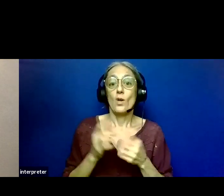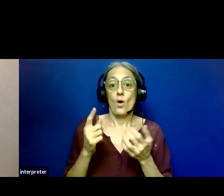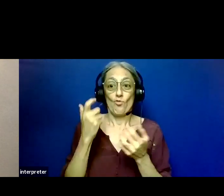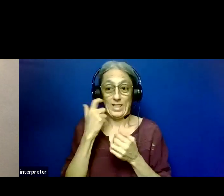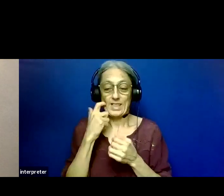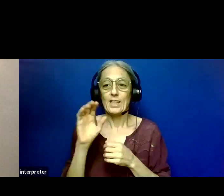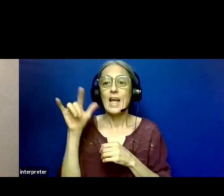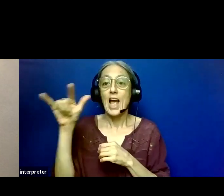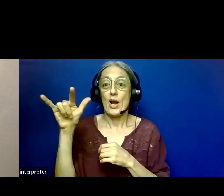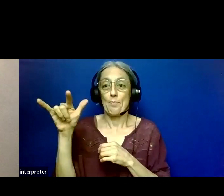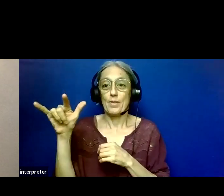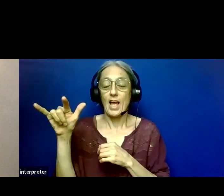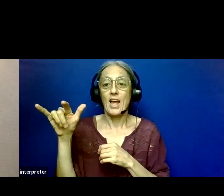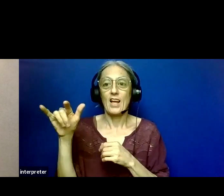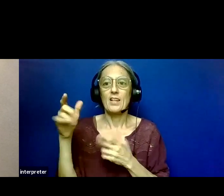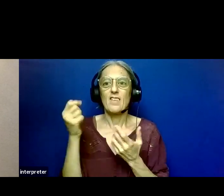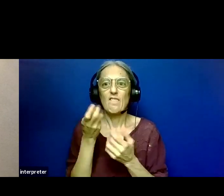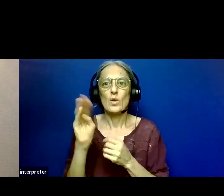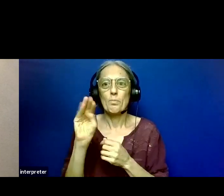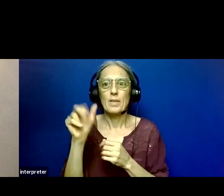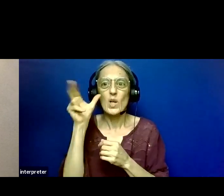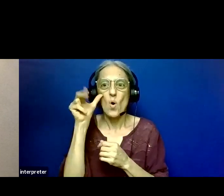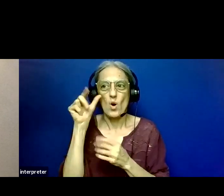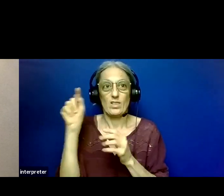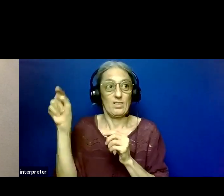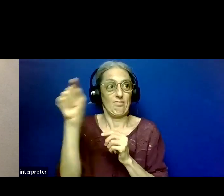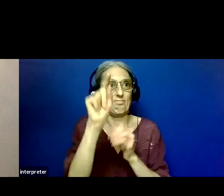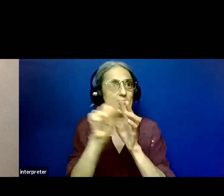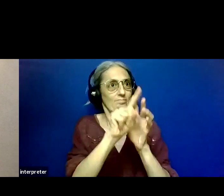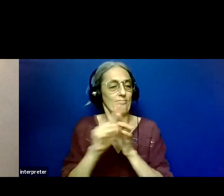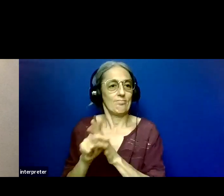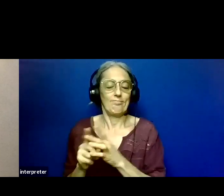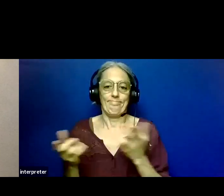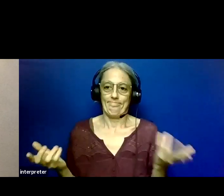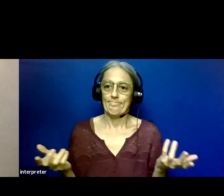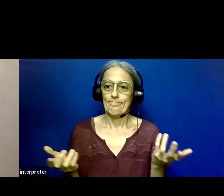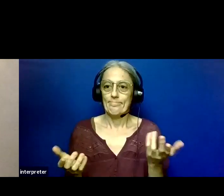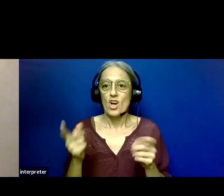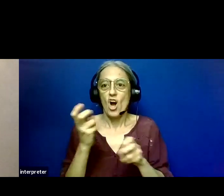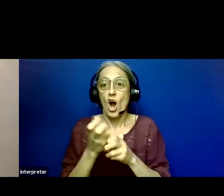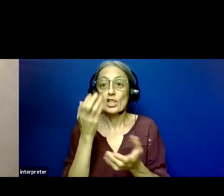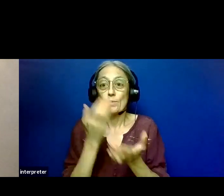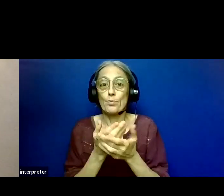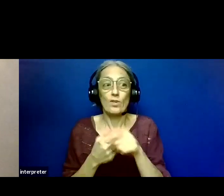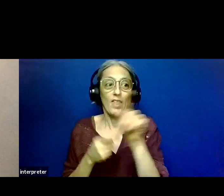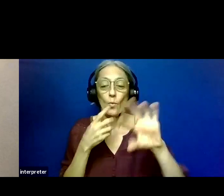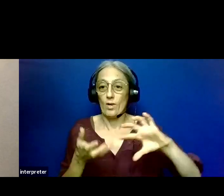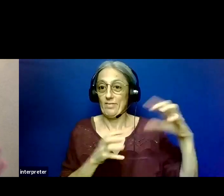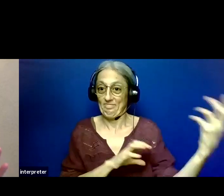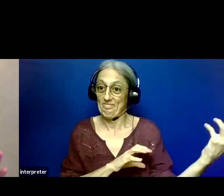recently, number 4 might be a little difficult to prove and deny entry based on that reason. So you need